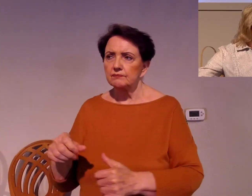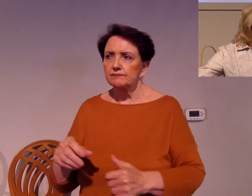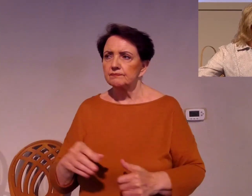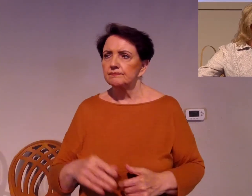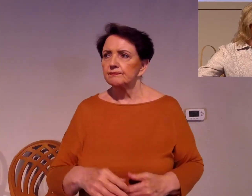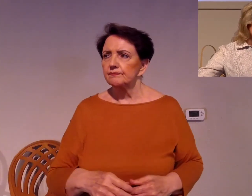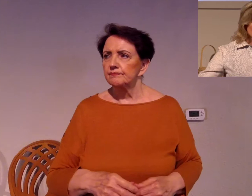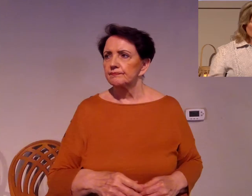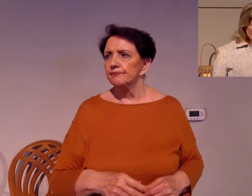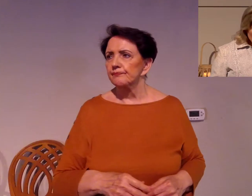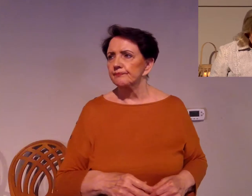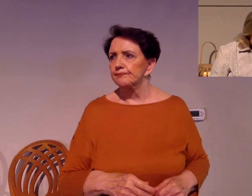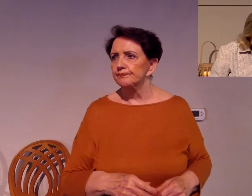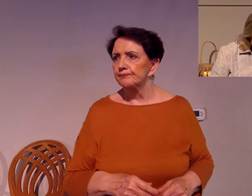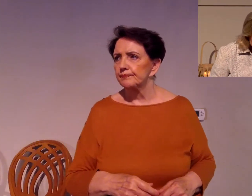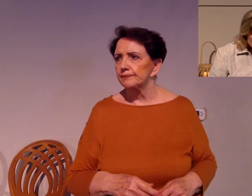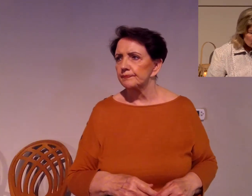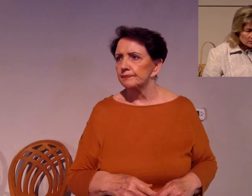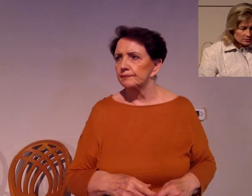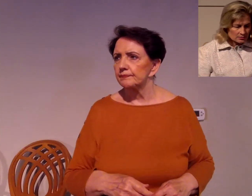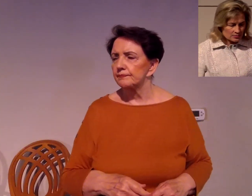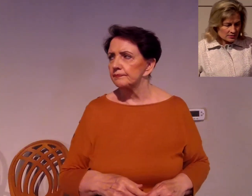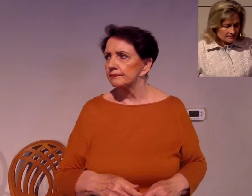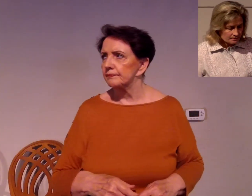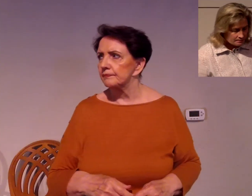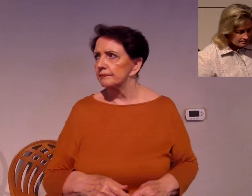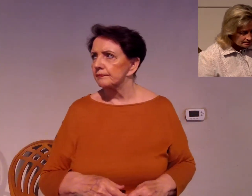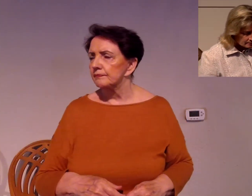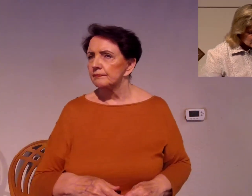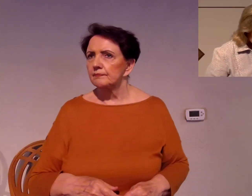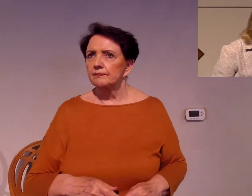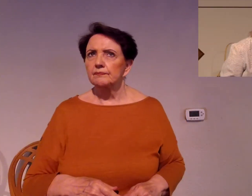these. But we have them.